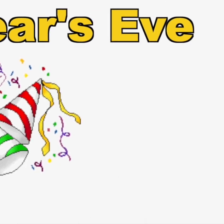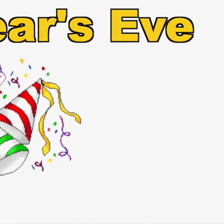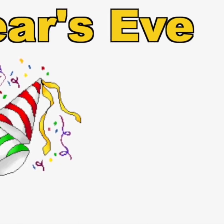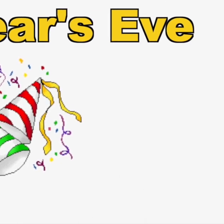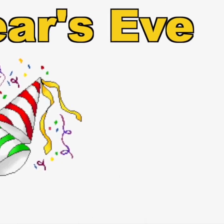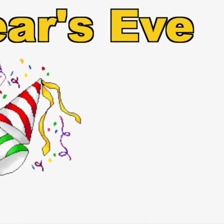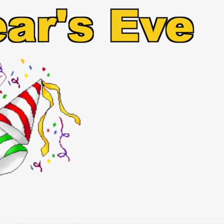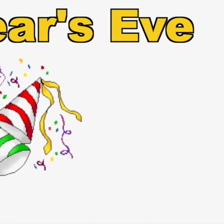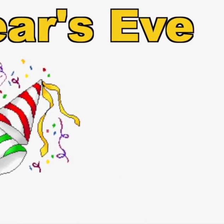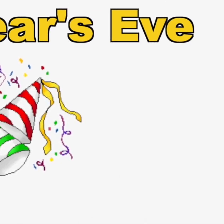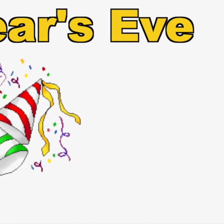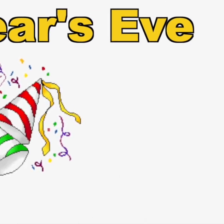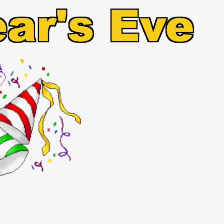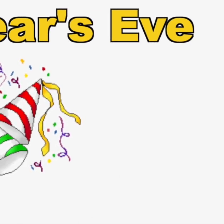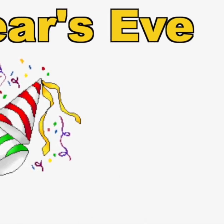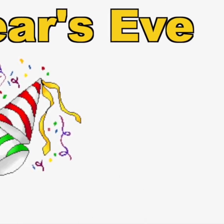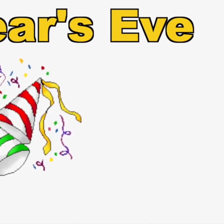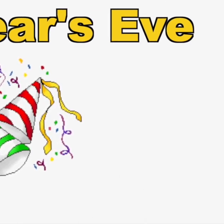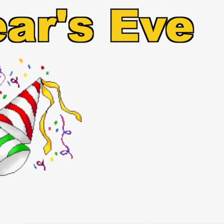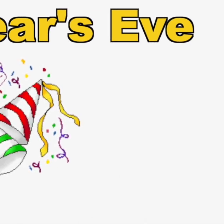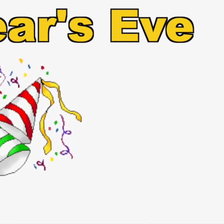New Year's Eve.